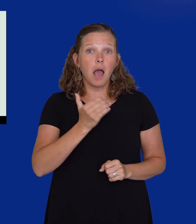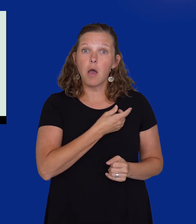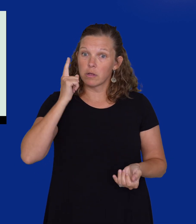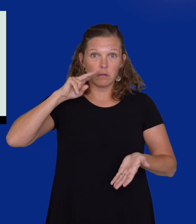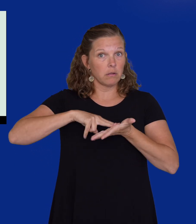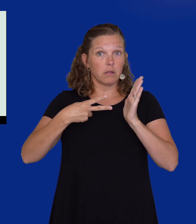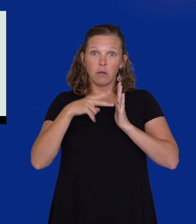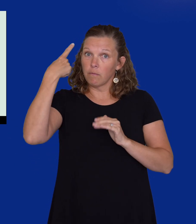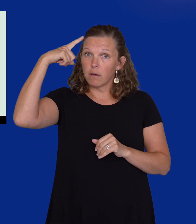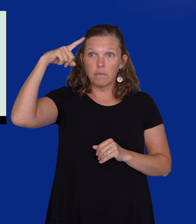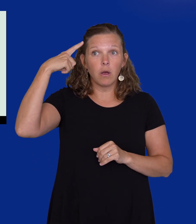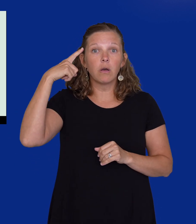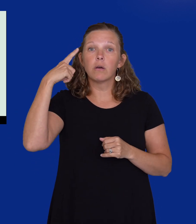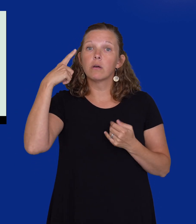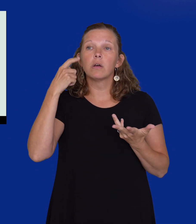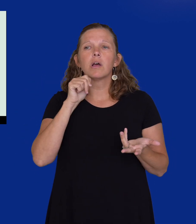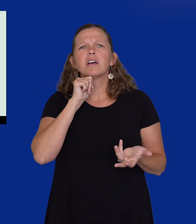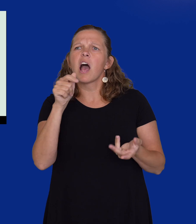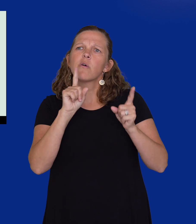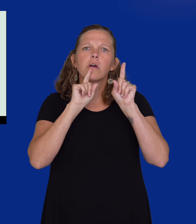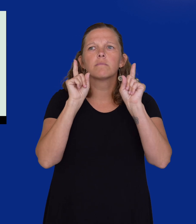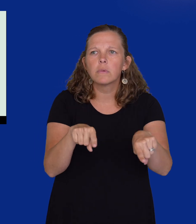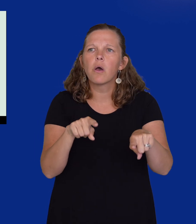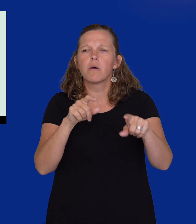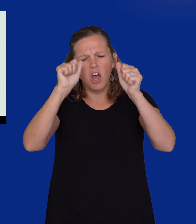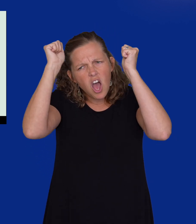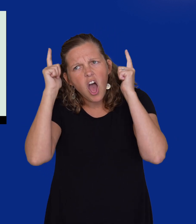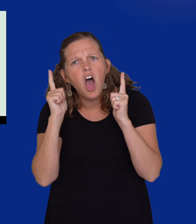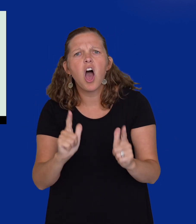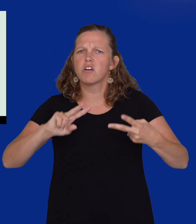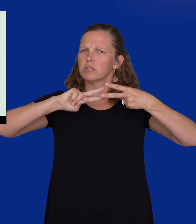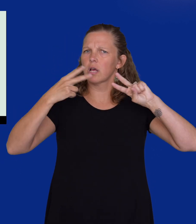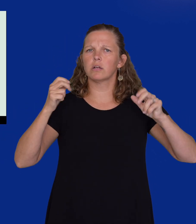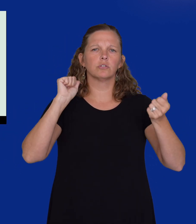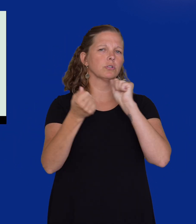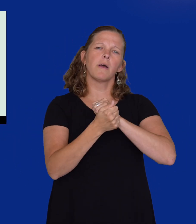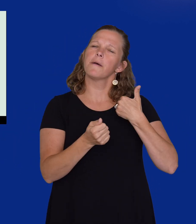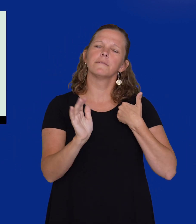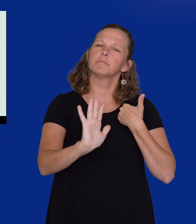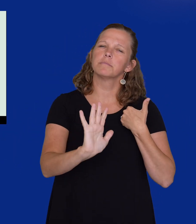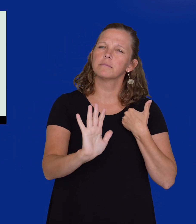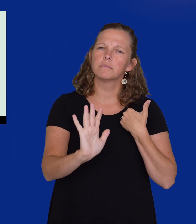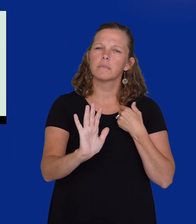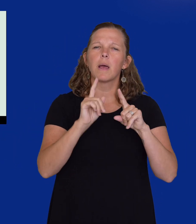Our intention is not to report all genetic changes an individual has,